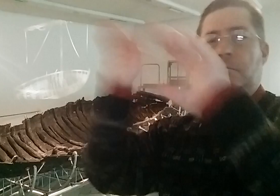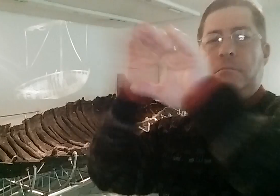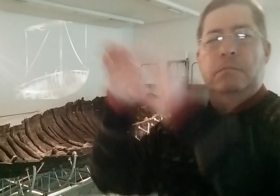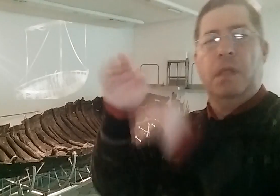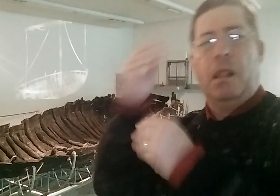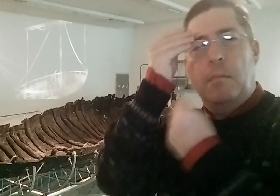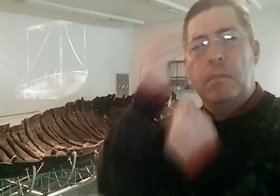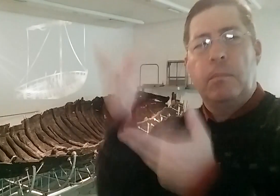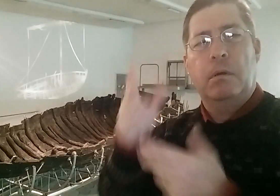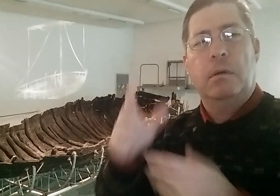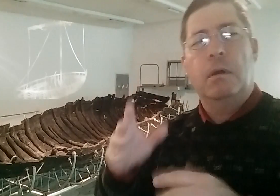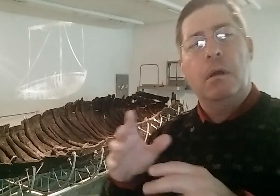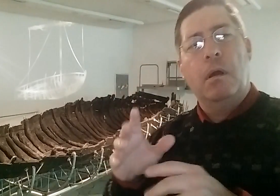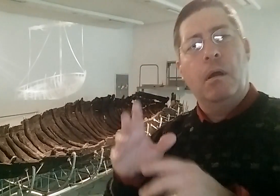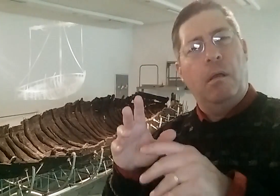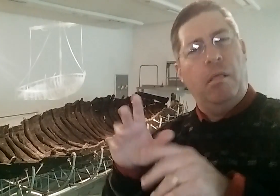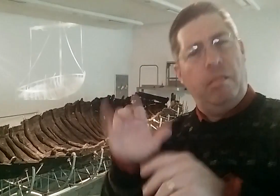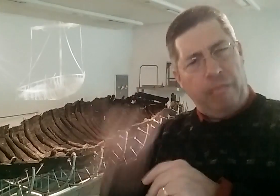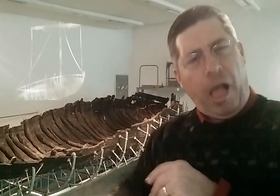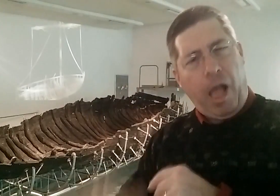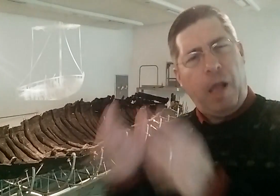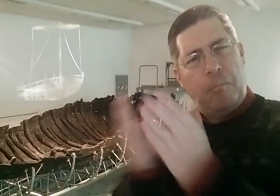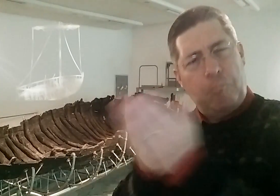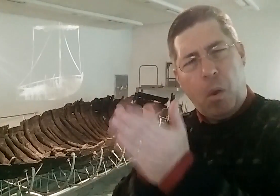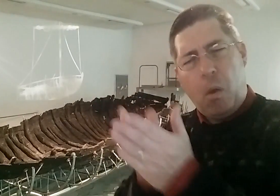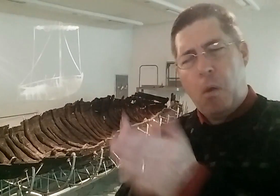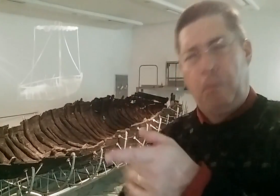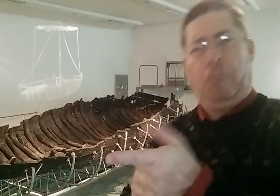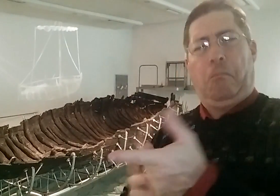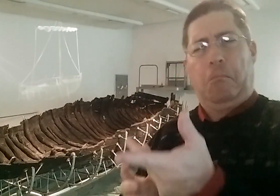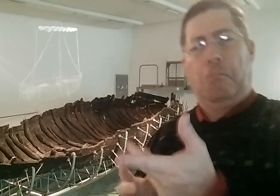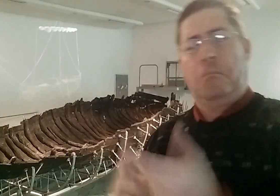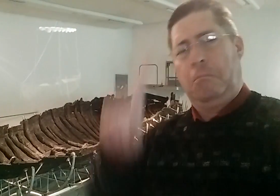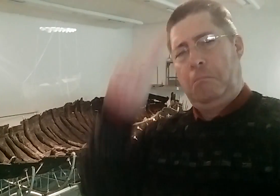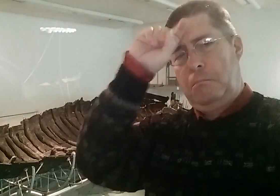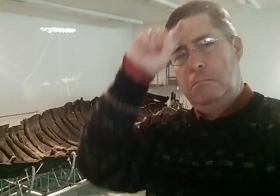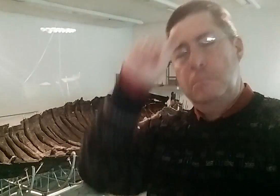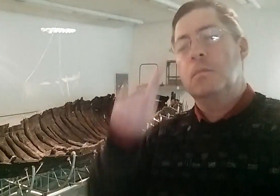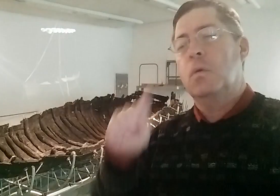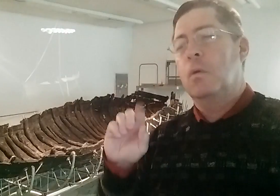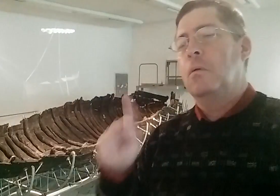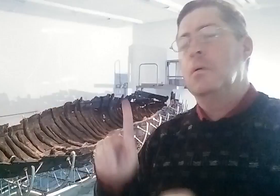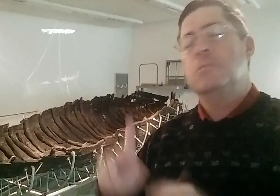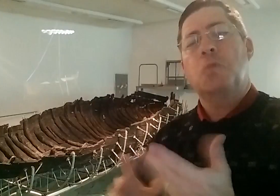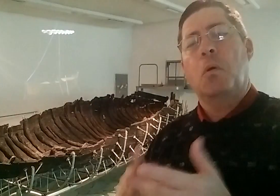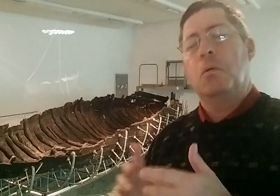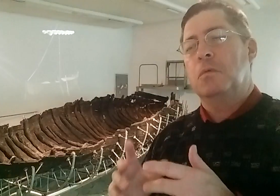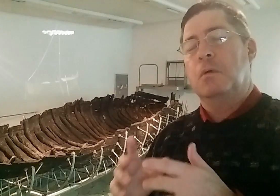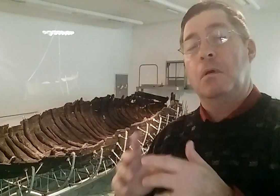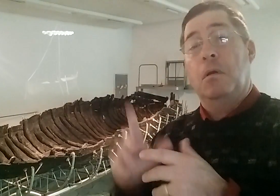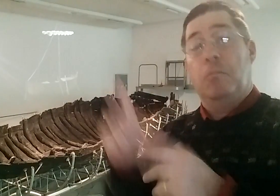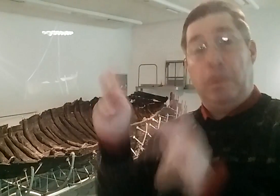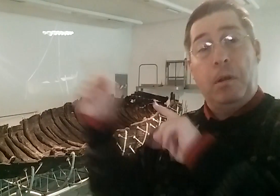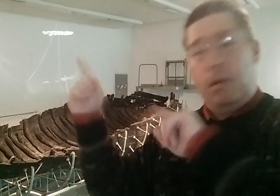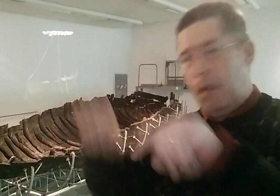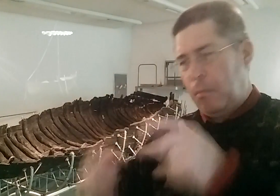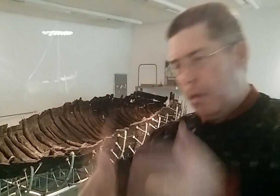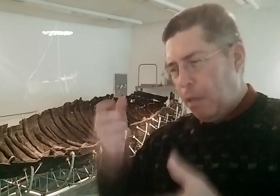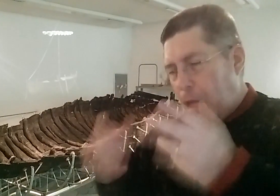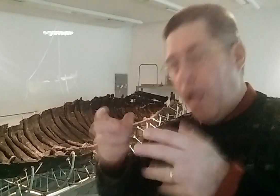and realized it could have been something ancient. He let everybody know, and over a period of time, the people came,